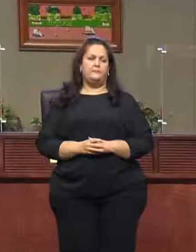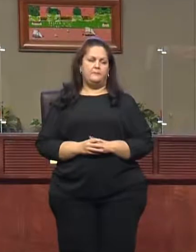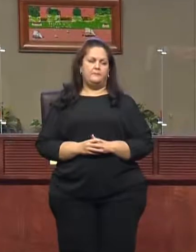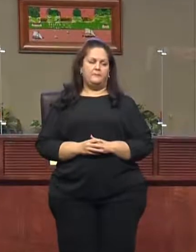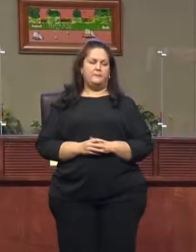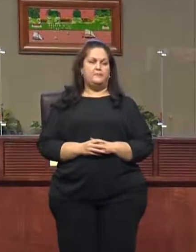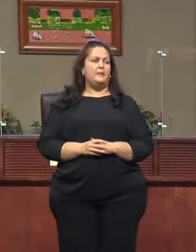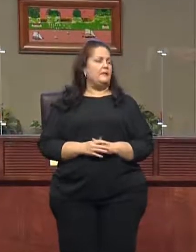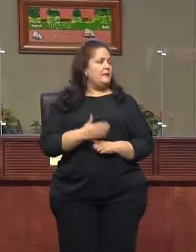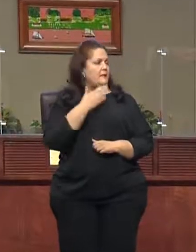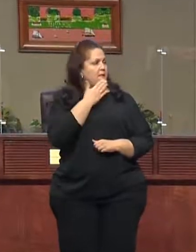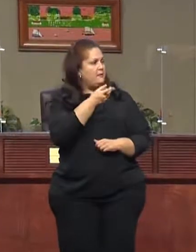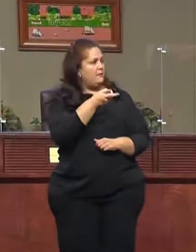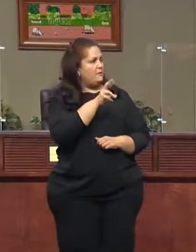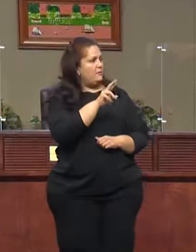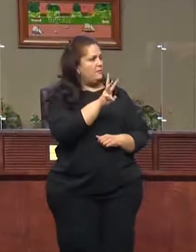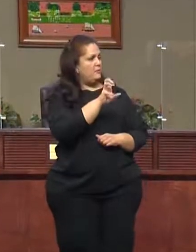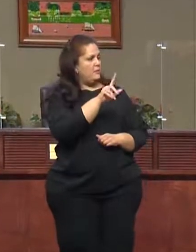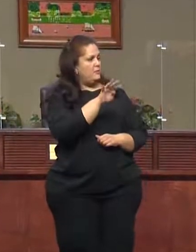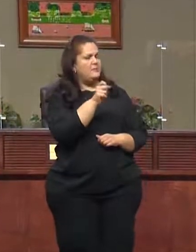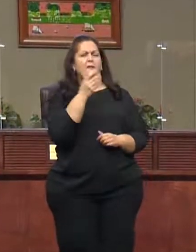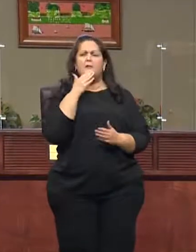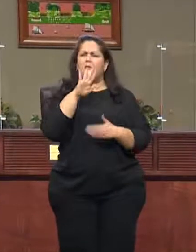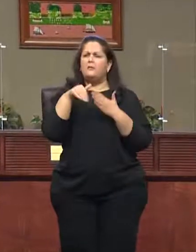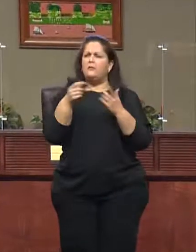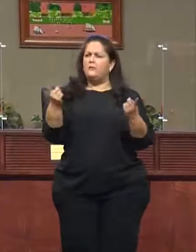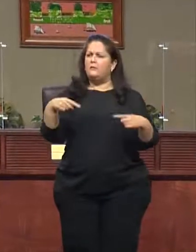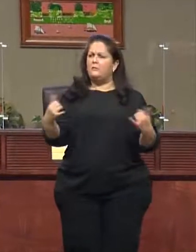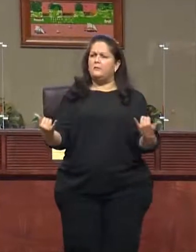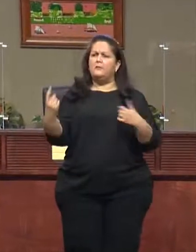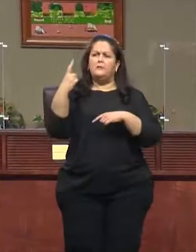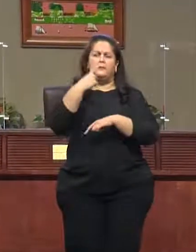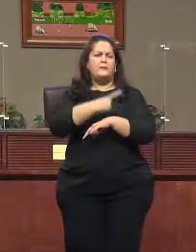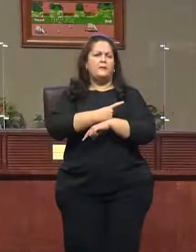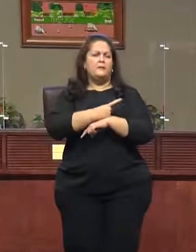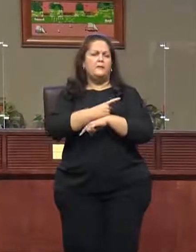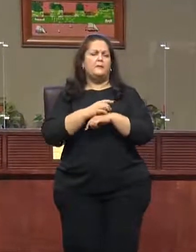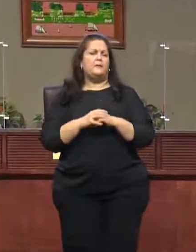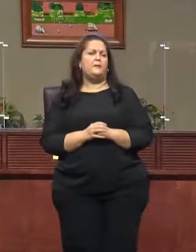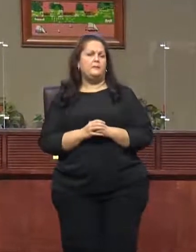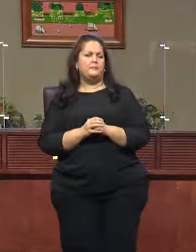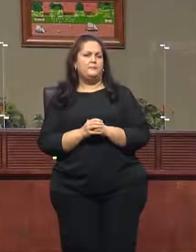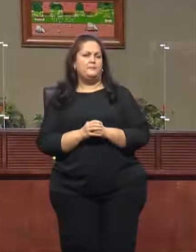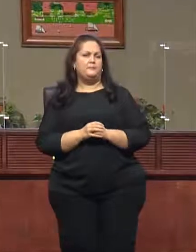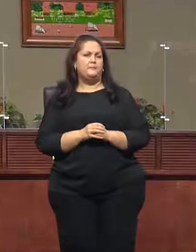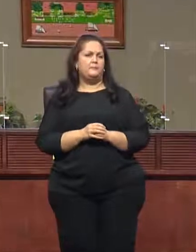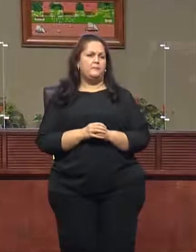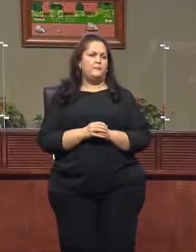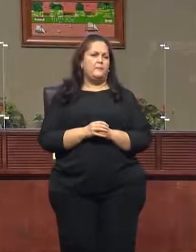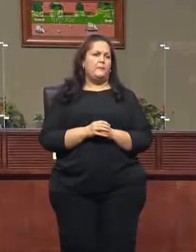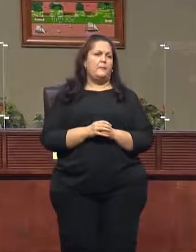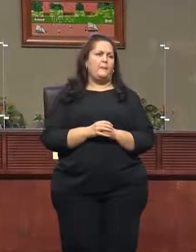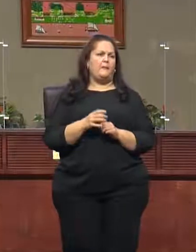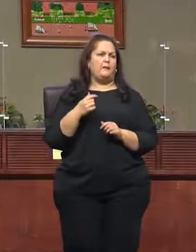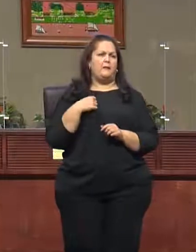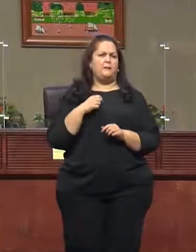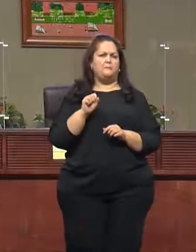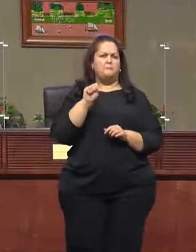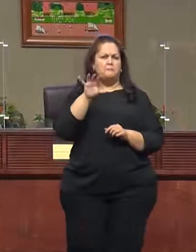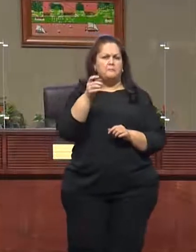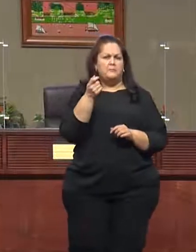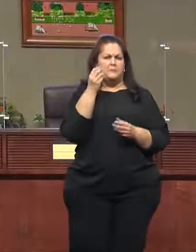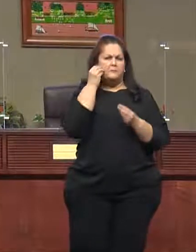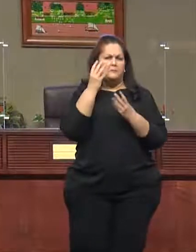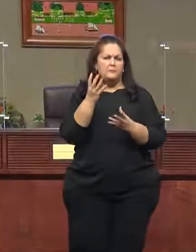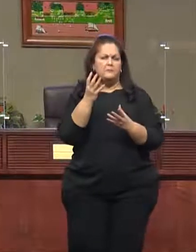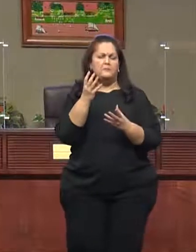All right, thank you, Dr. Williamson. Thank you to all of you for being here today. We will give you a little bit of an update